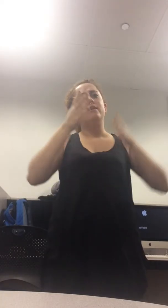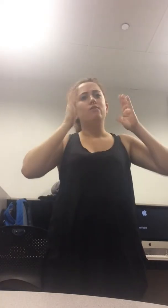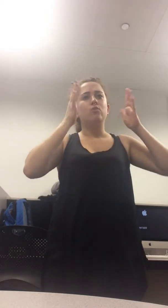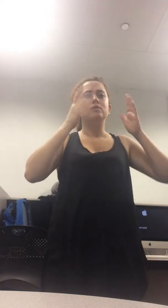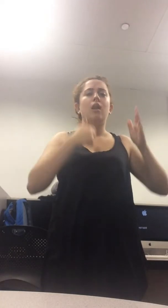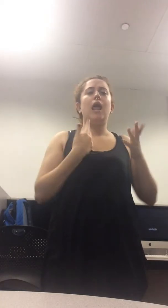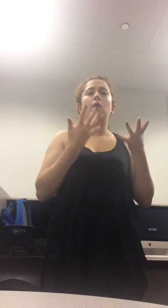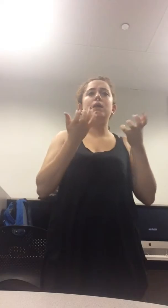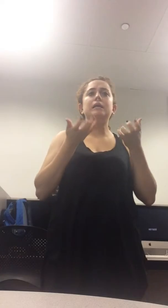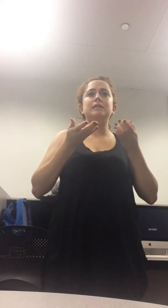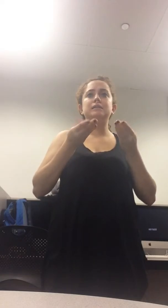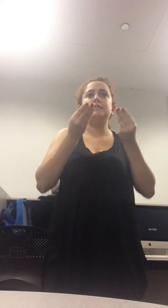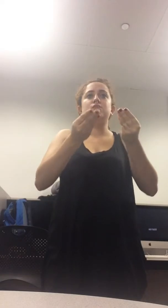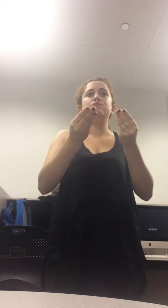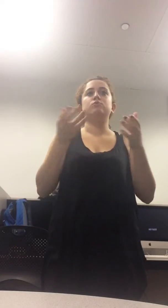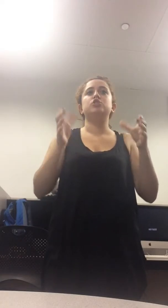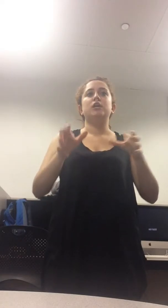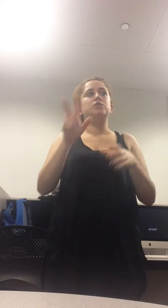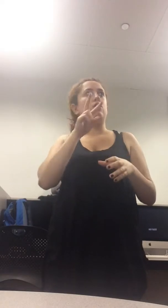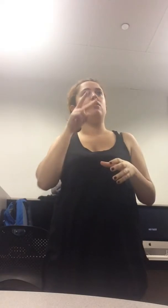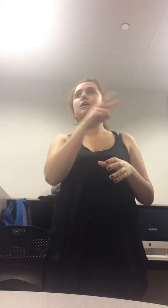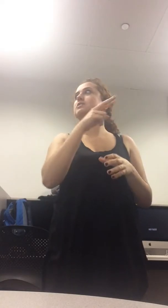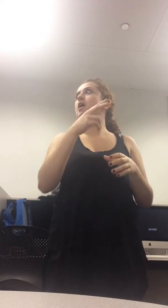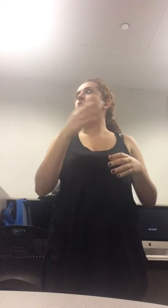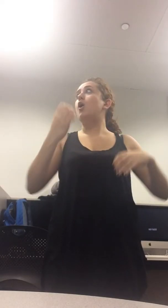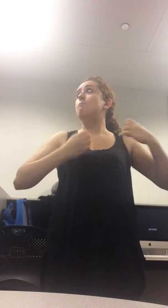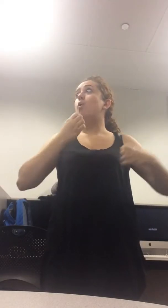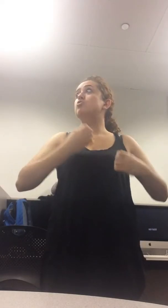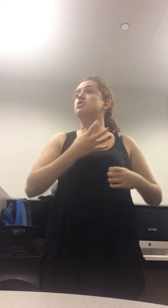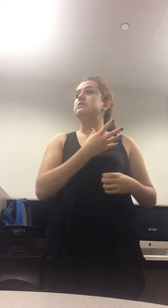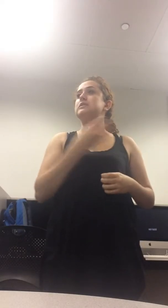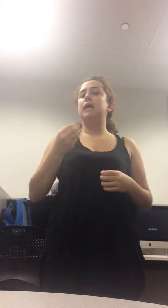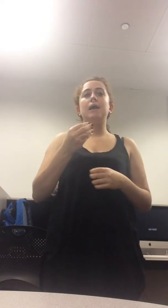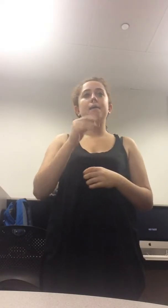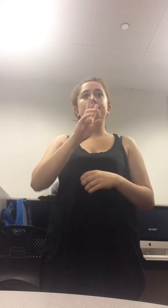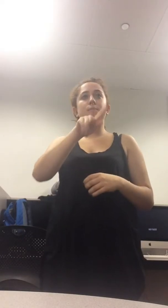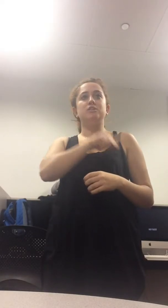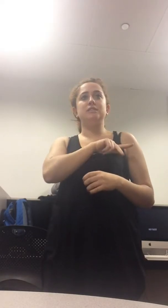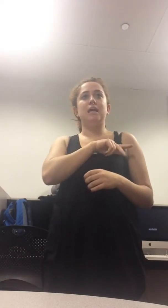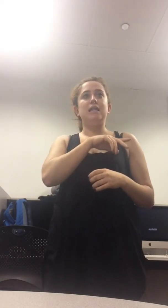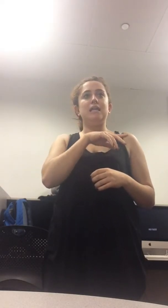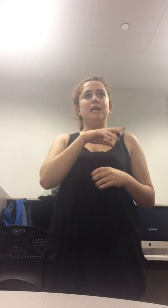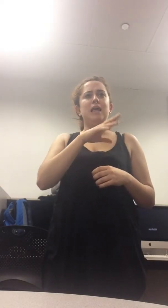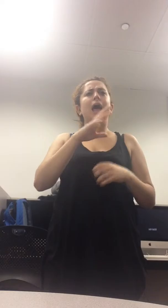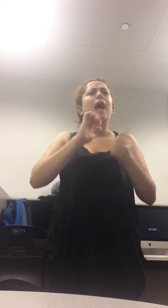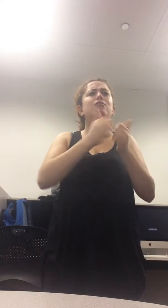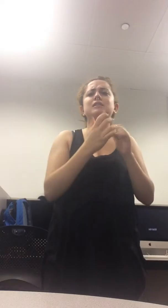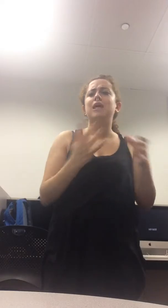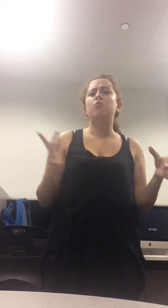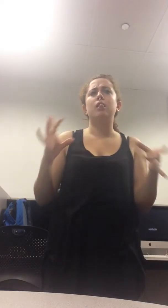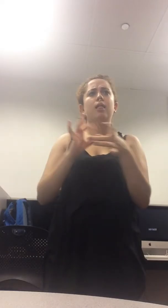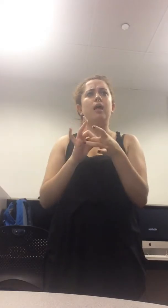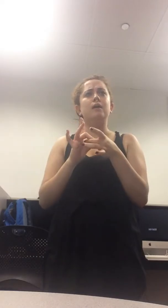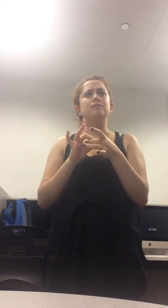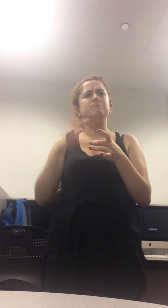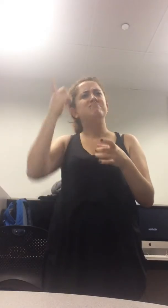these. Emotions and personality, how do they factor into the risk of disease? Think about that for a second. And someone